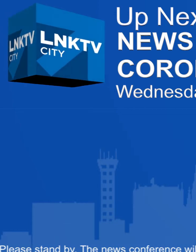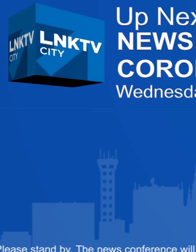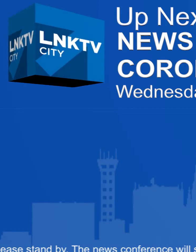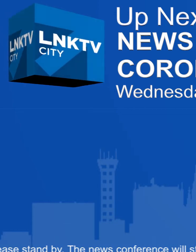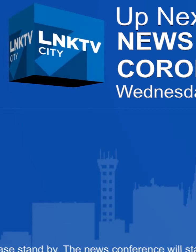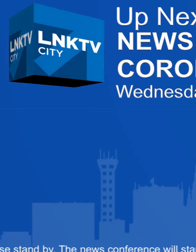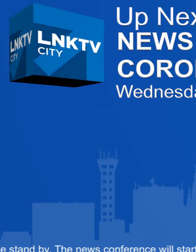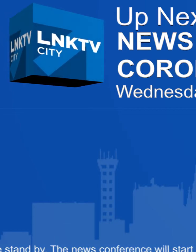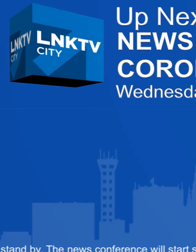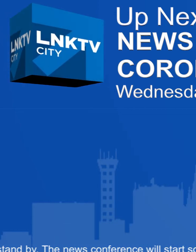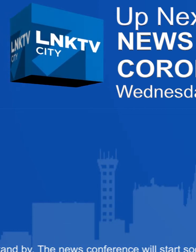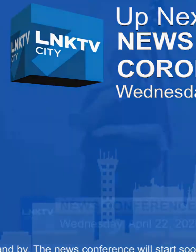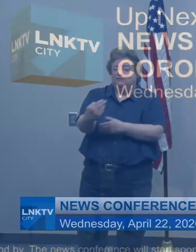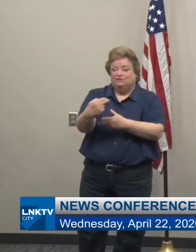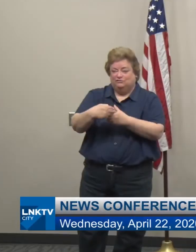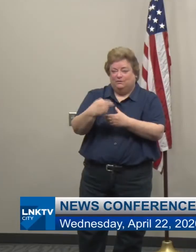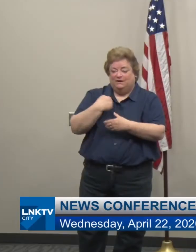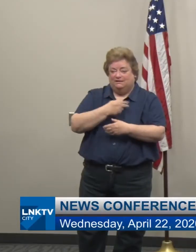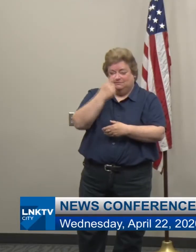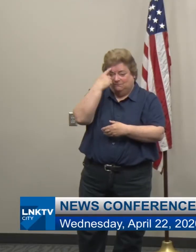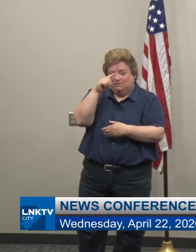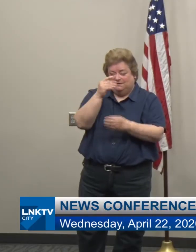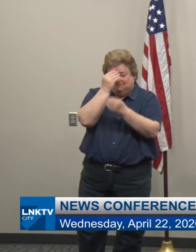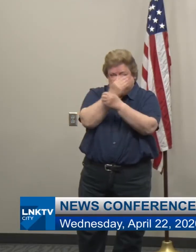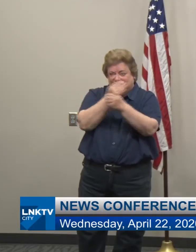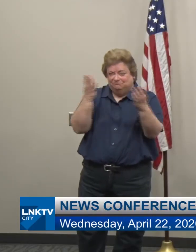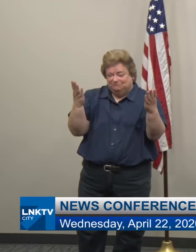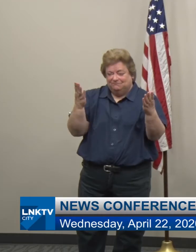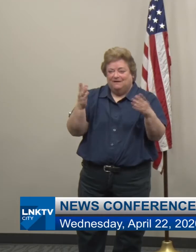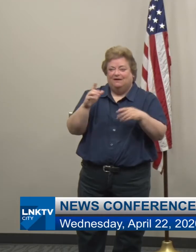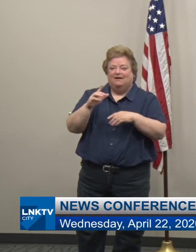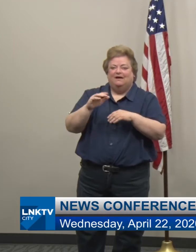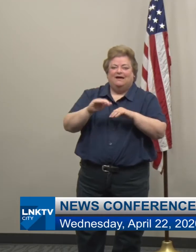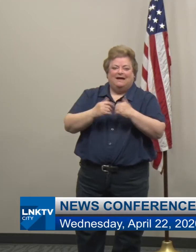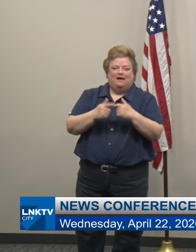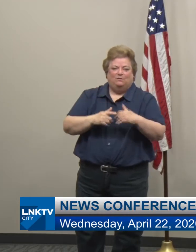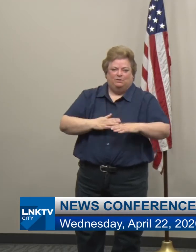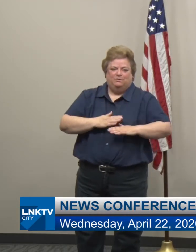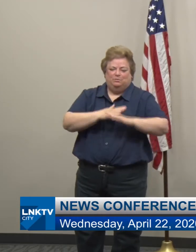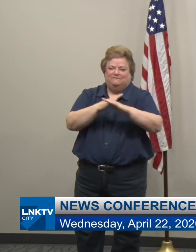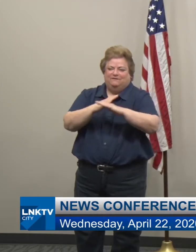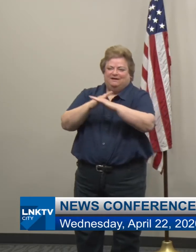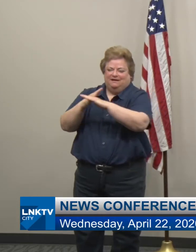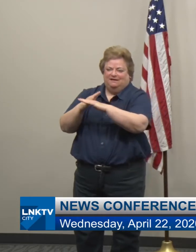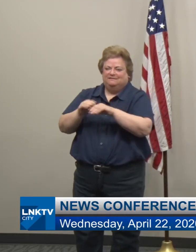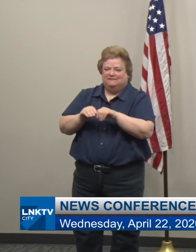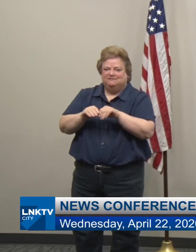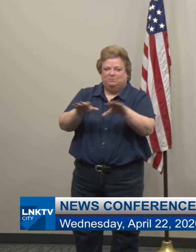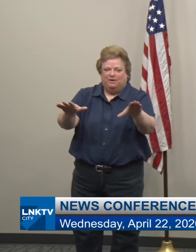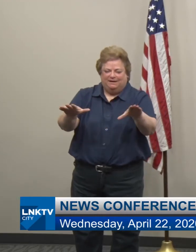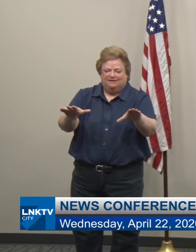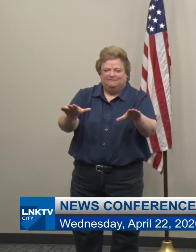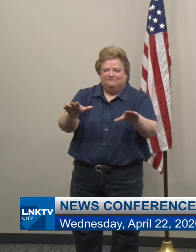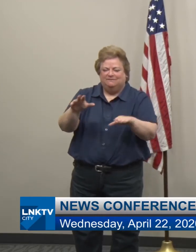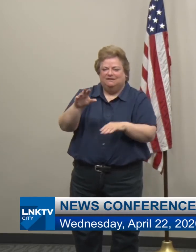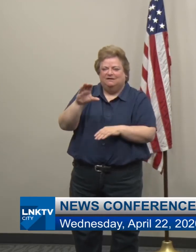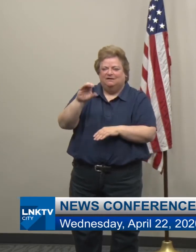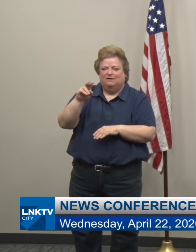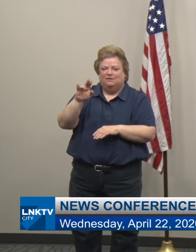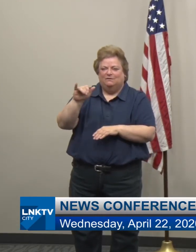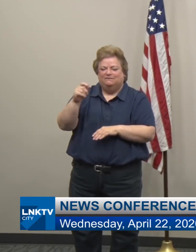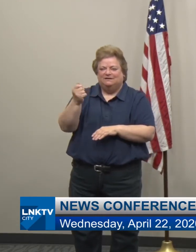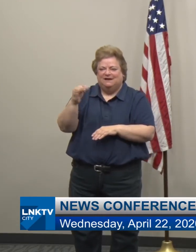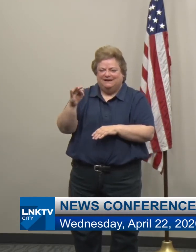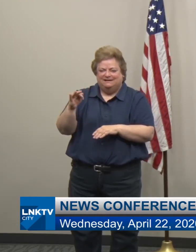Good afternoon, and thank you for joining us for this briefing on how we're preventing the spread of COVID-19 locally in Lincoln and Lancaster